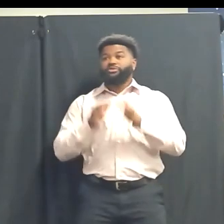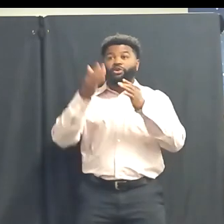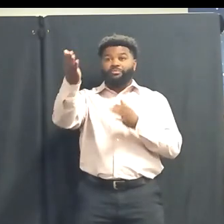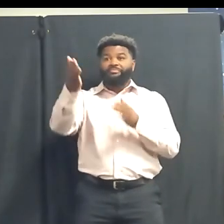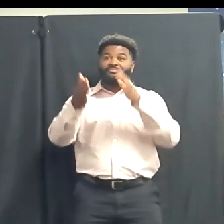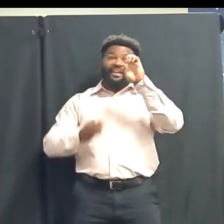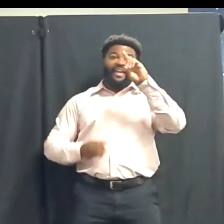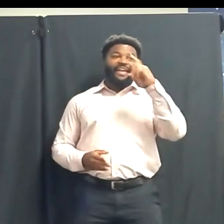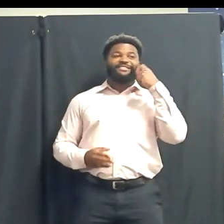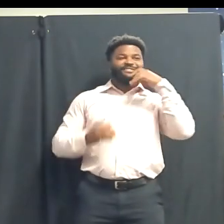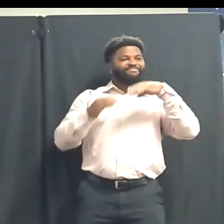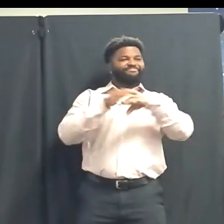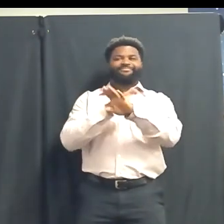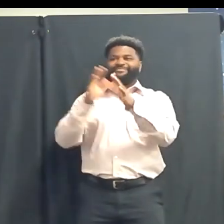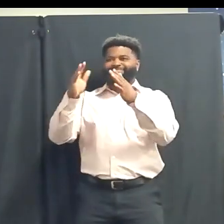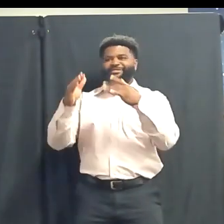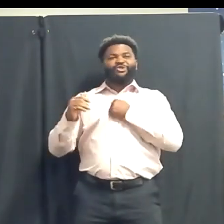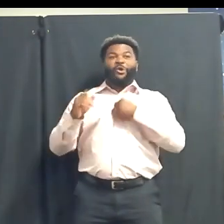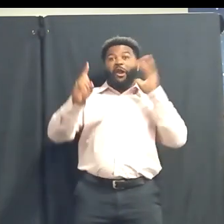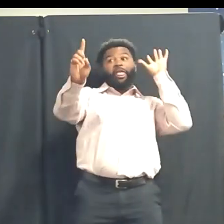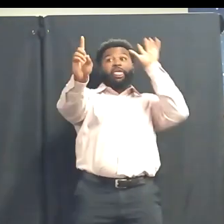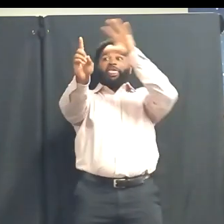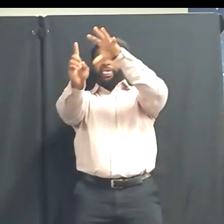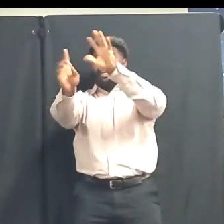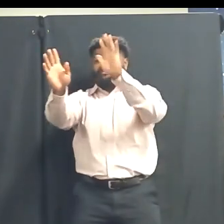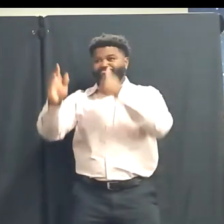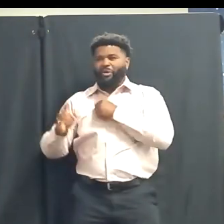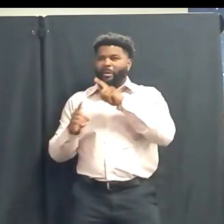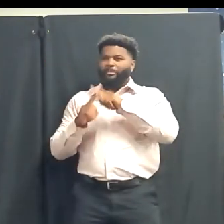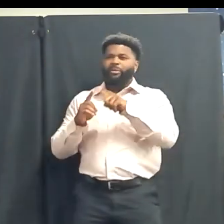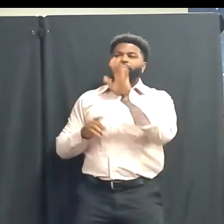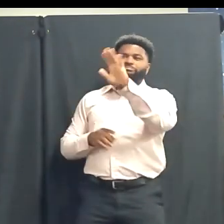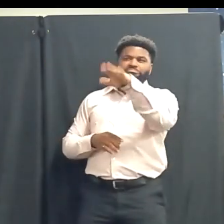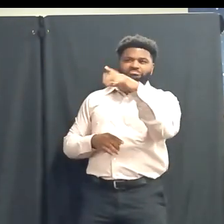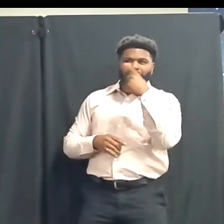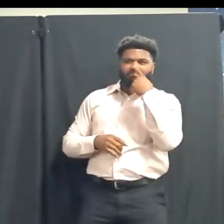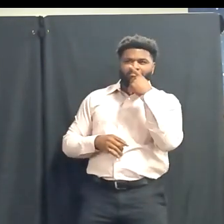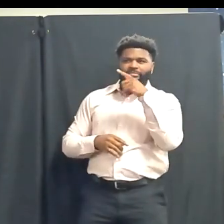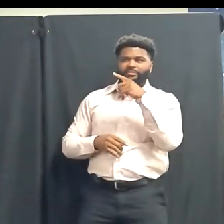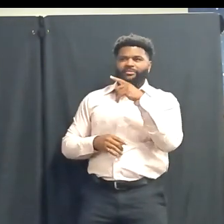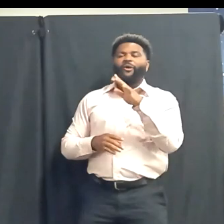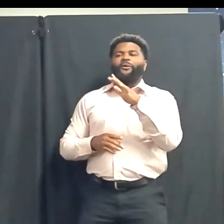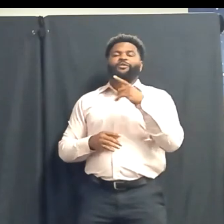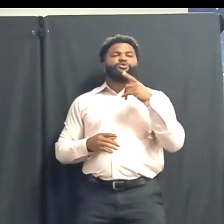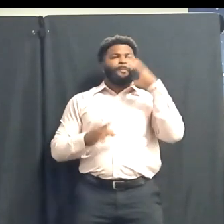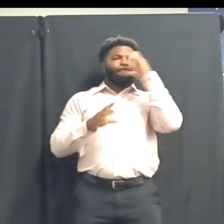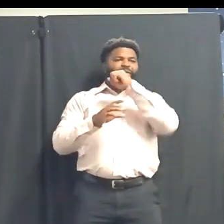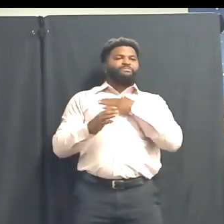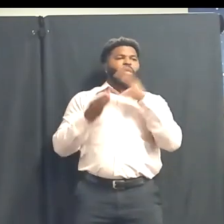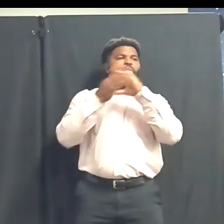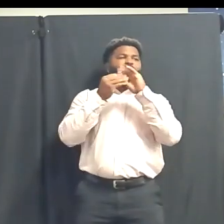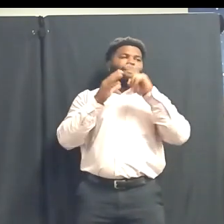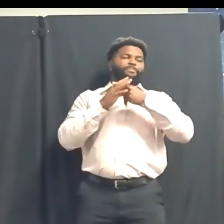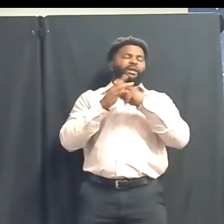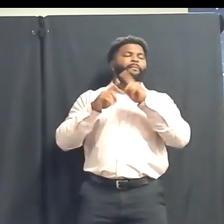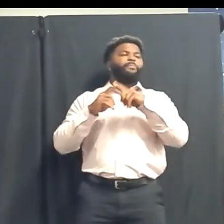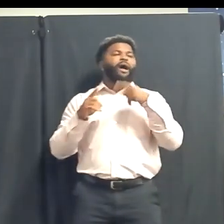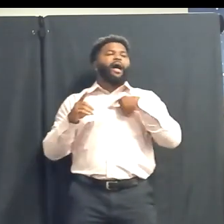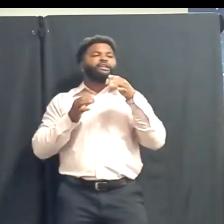and welcome. Sorry to put you on the spot, but was there anything else? I'm sorry, you didn't hear the beginning, but I kind of went over a